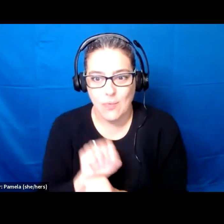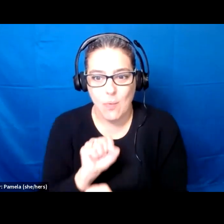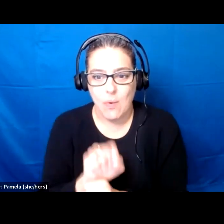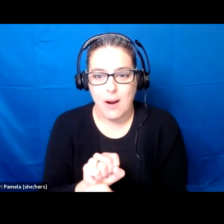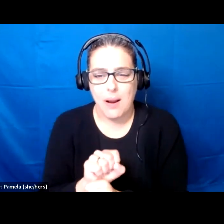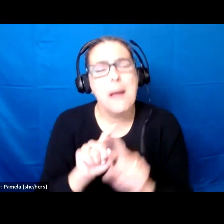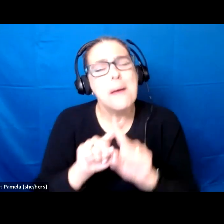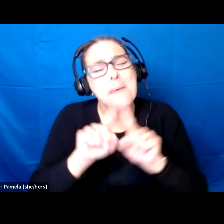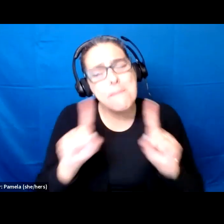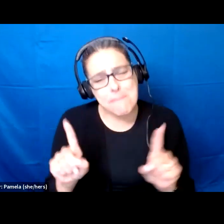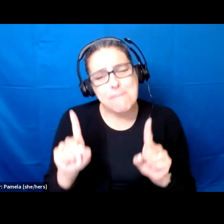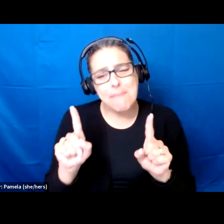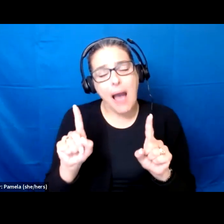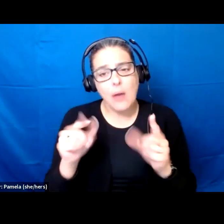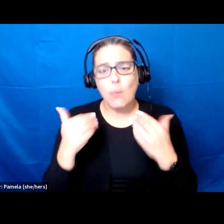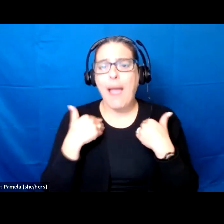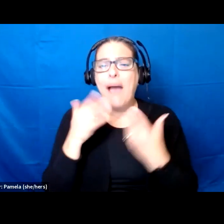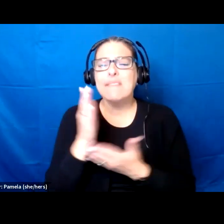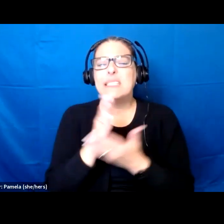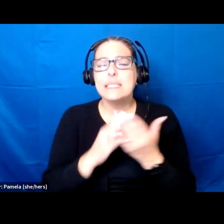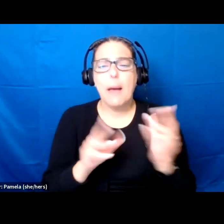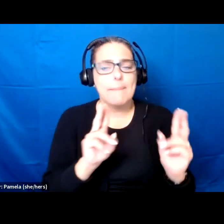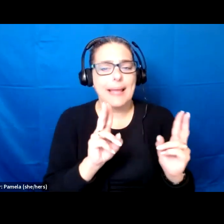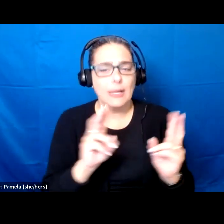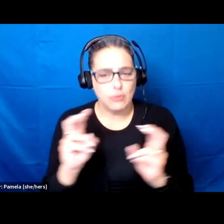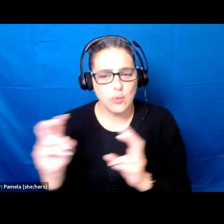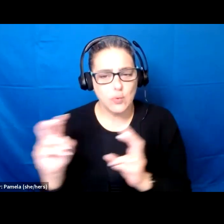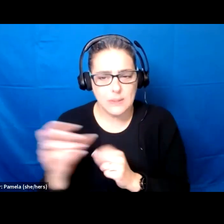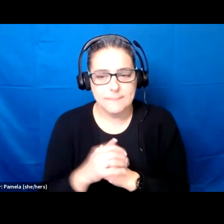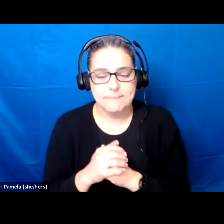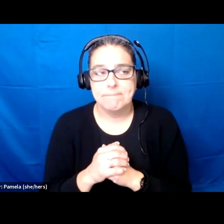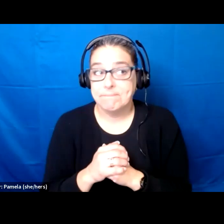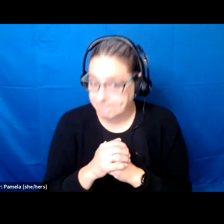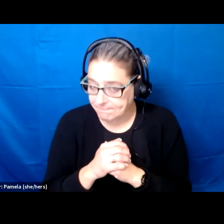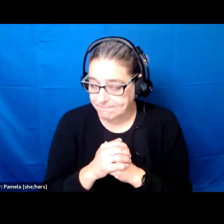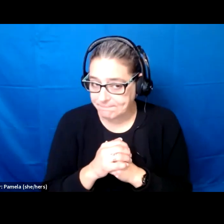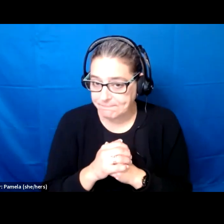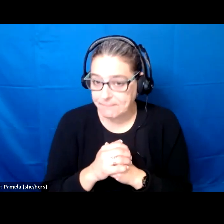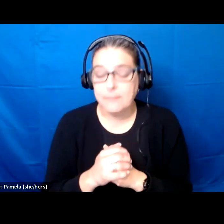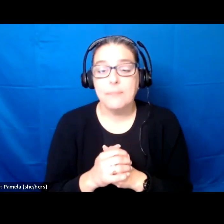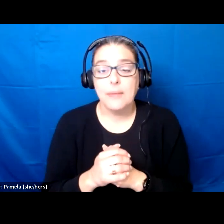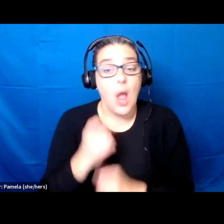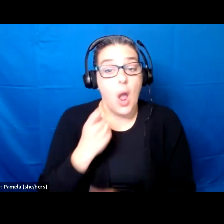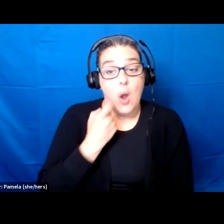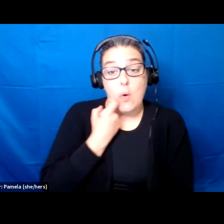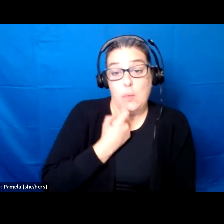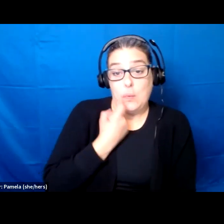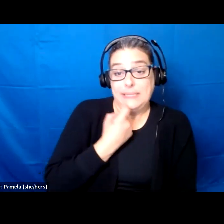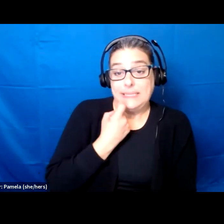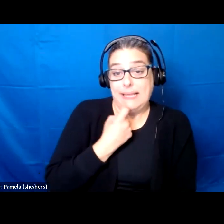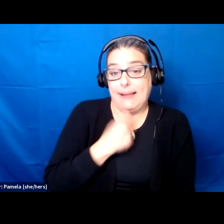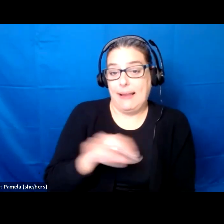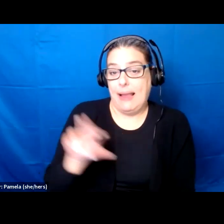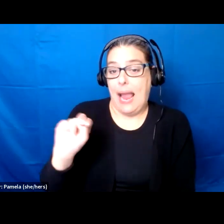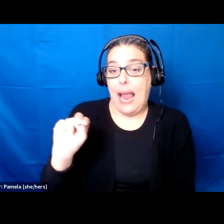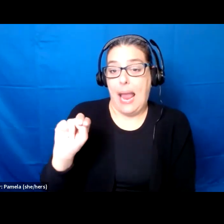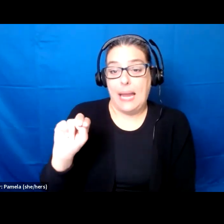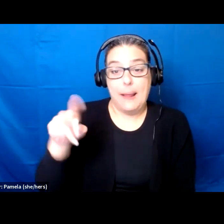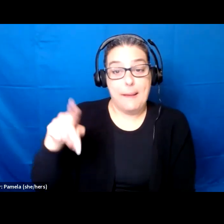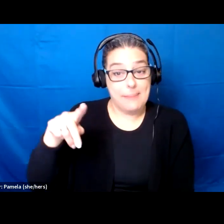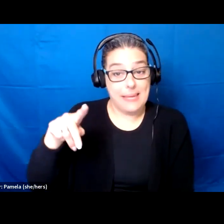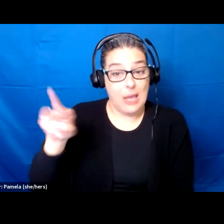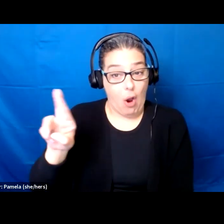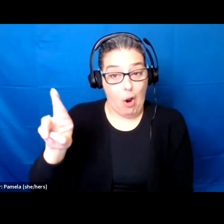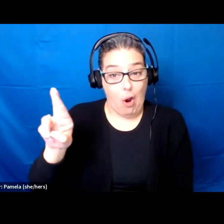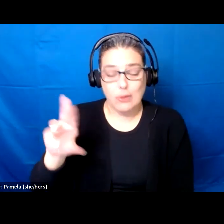issues there. In terms of the numbers, a recent NPR story I